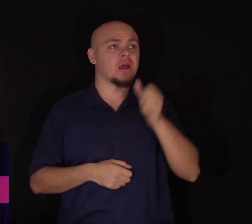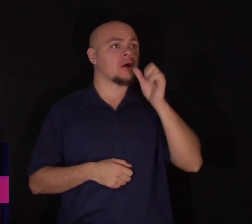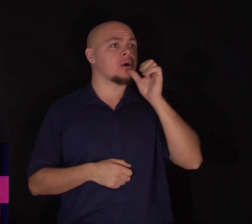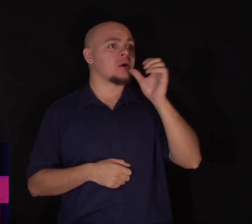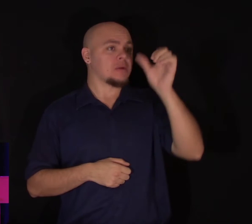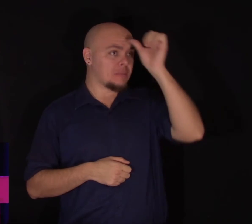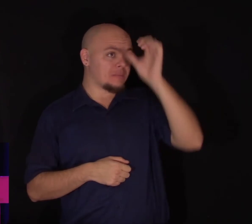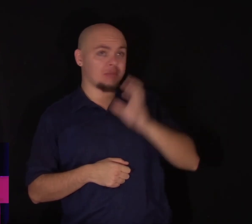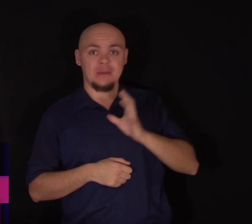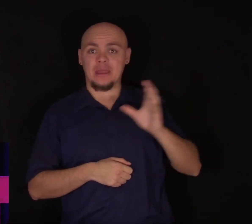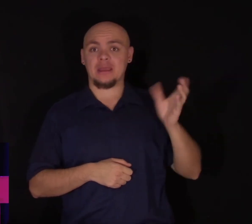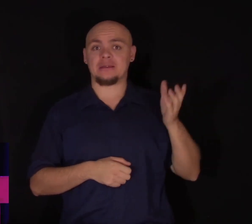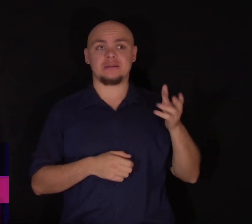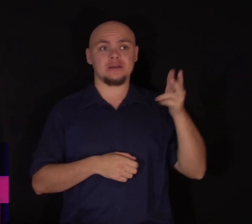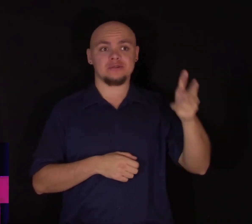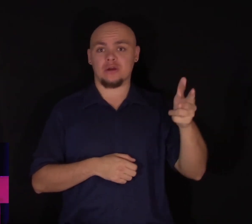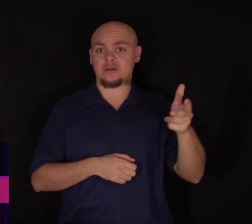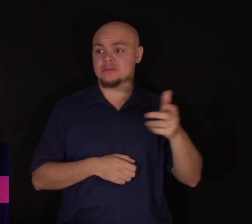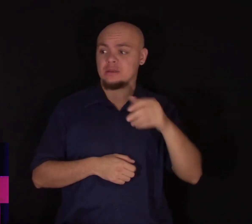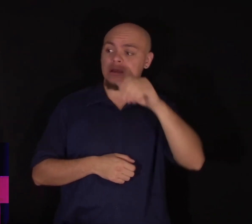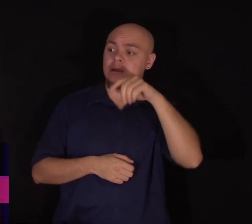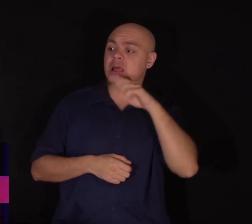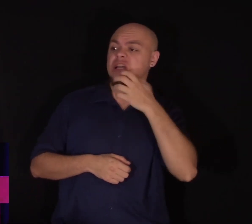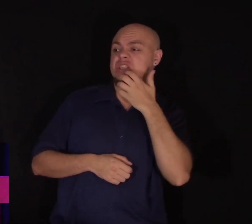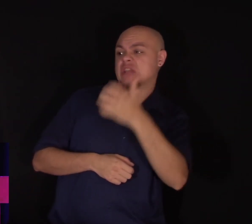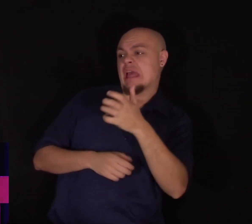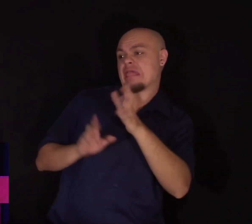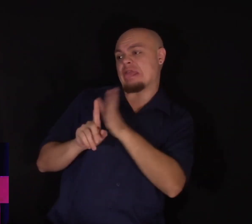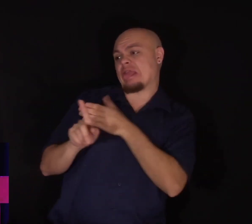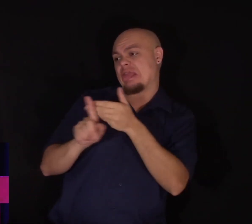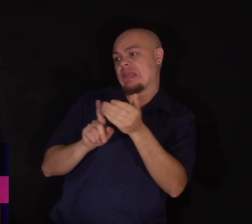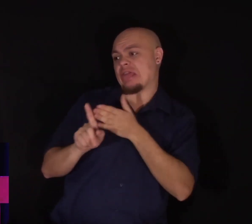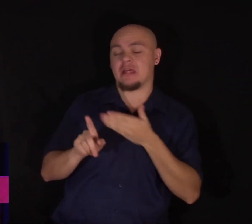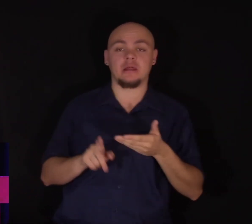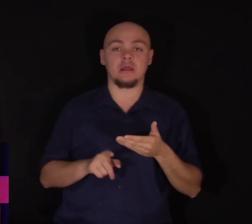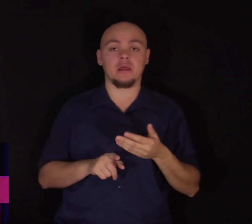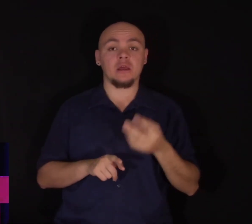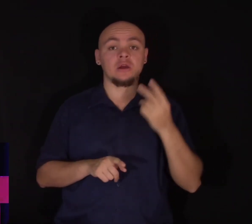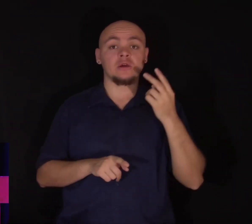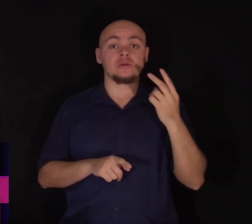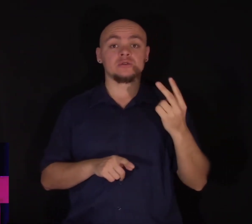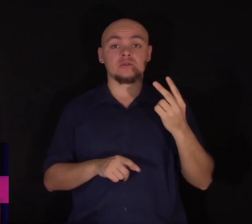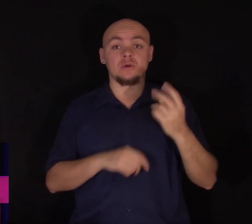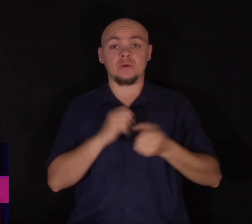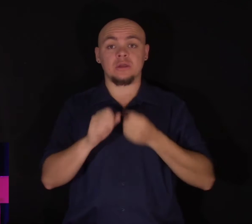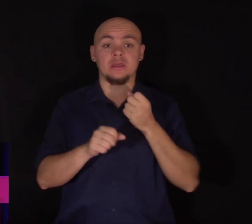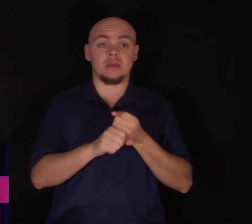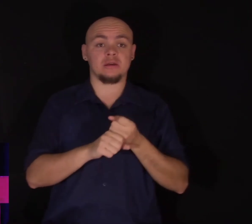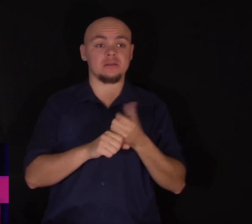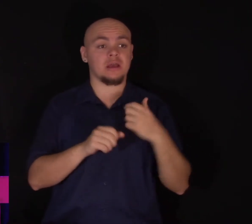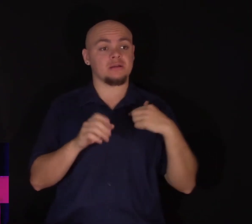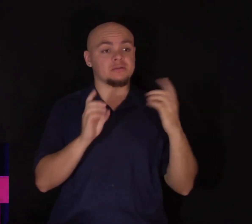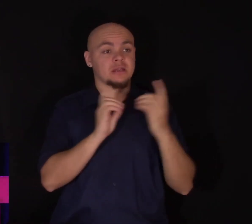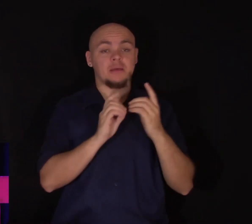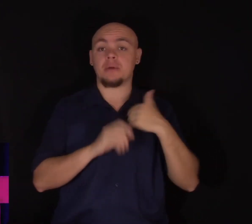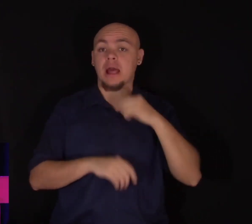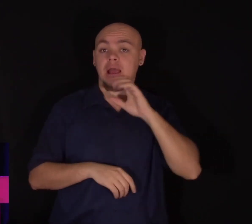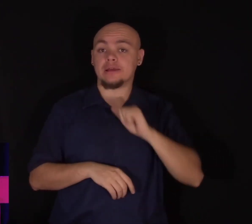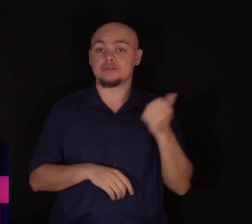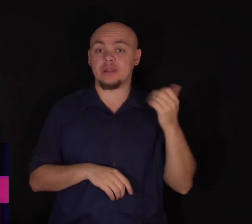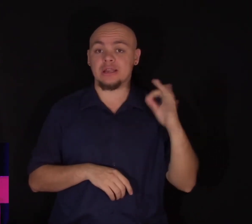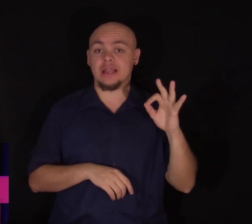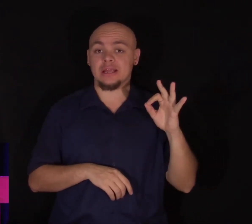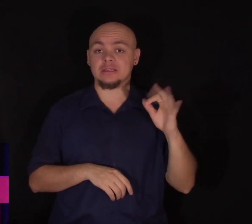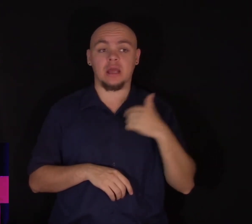cars. I'd had my bum grabbed in bars. I had a stalking case for 2 years against a guy from school that ended in nothing. When I was 19 and I worked at a